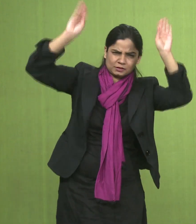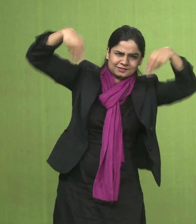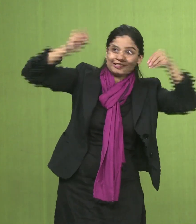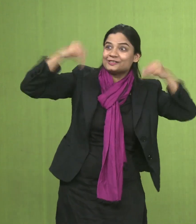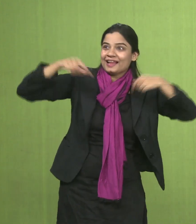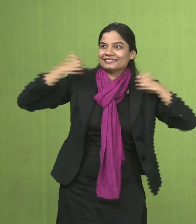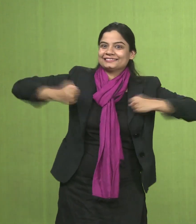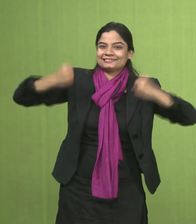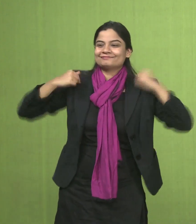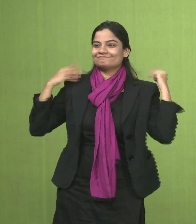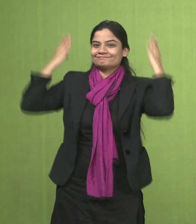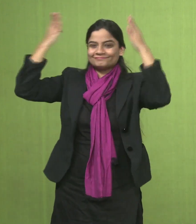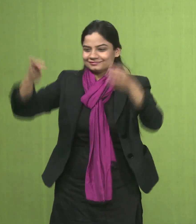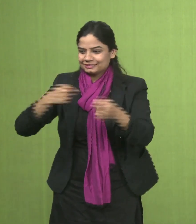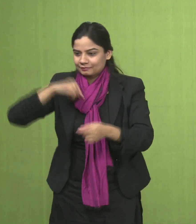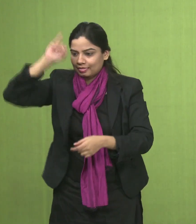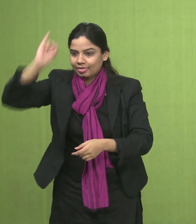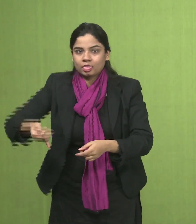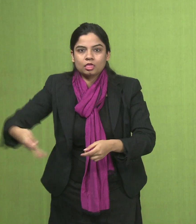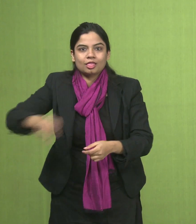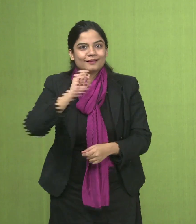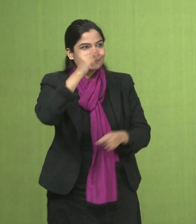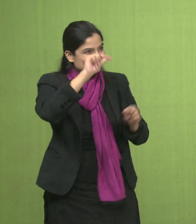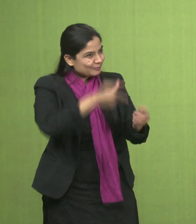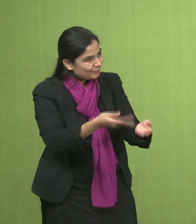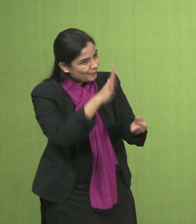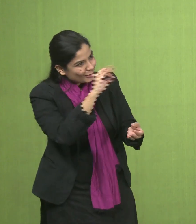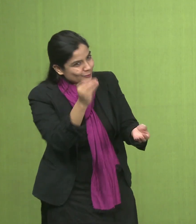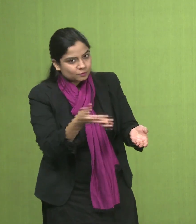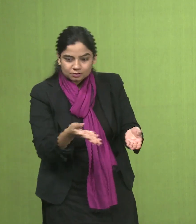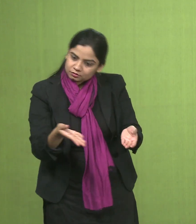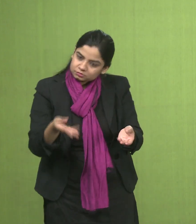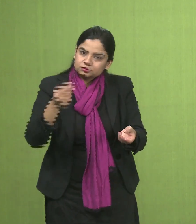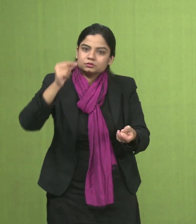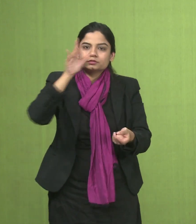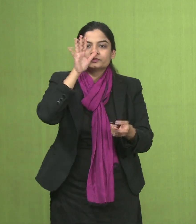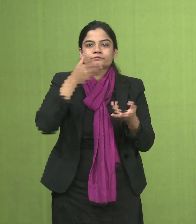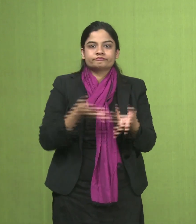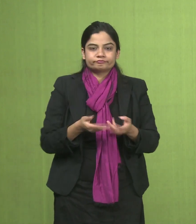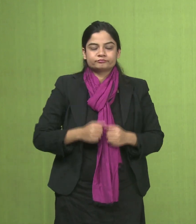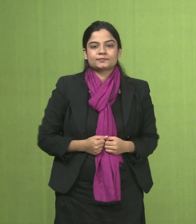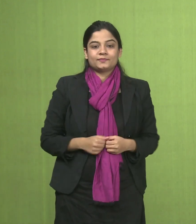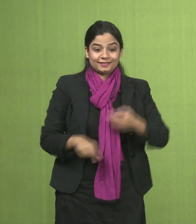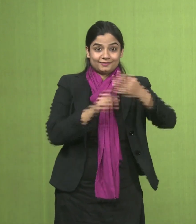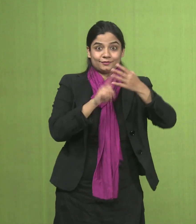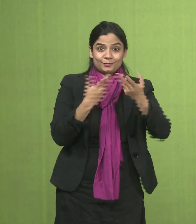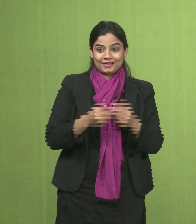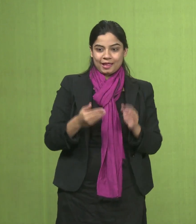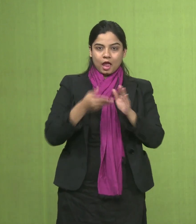Or during sale, etc., they will give huge discount, but the quality would be really bad. So that also happens.